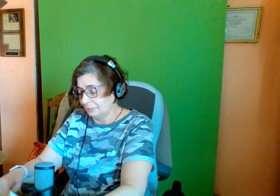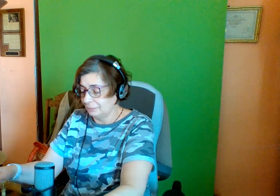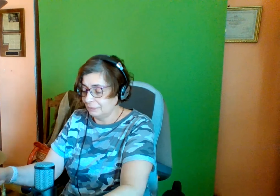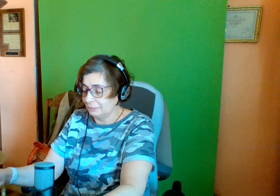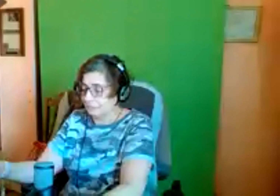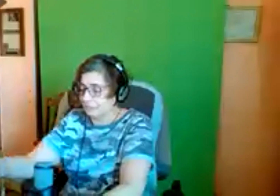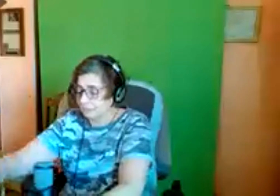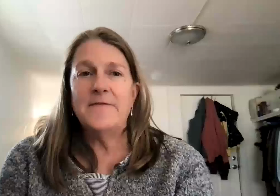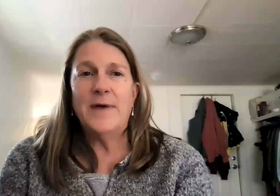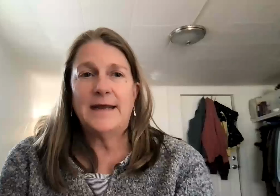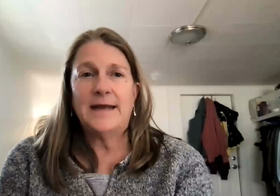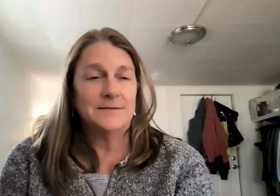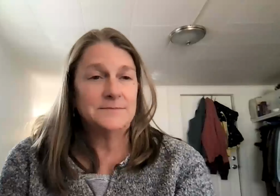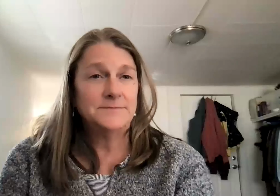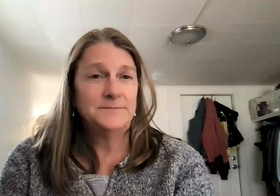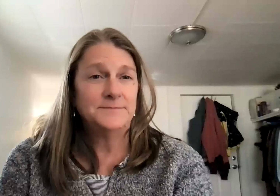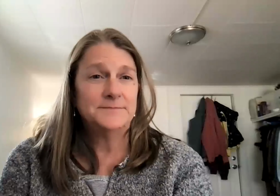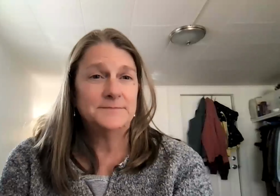Did we get everybody?